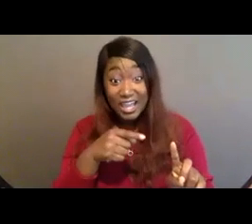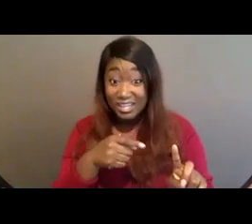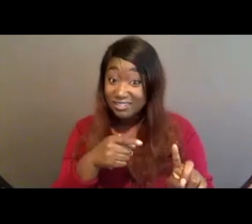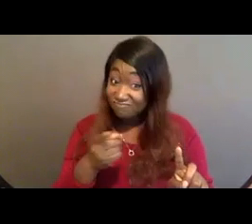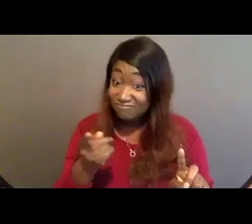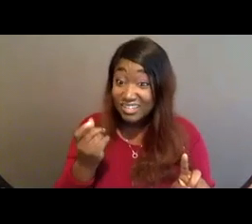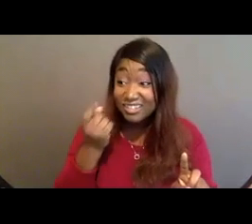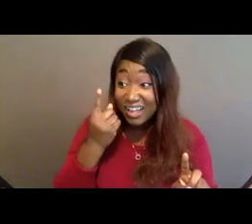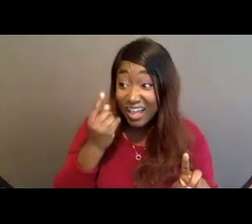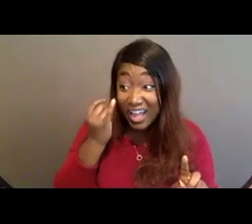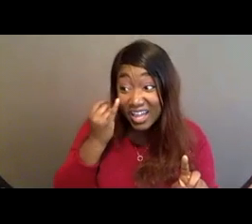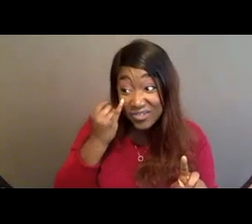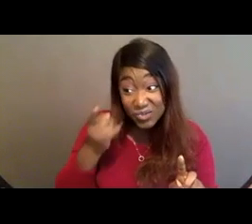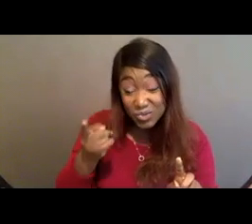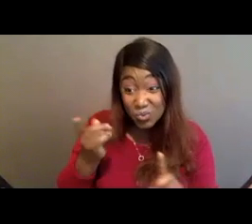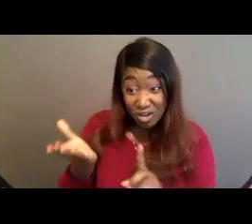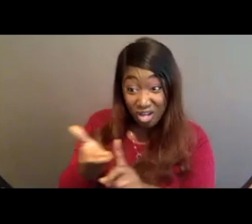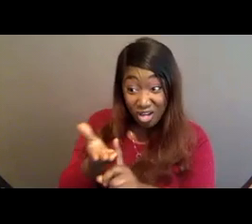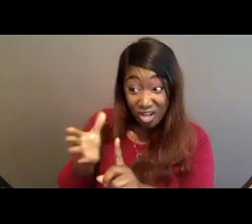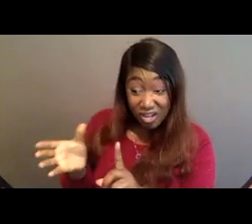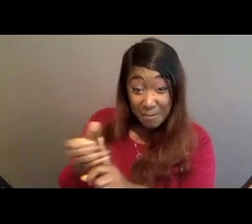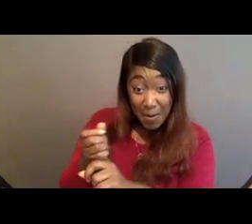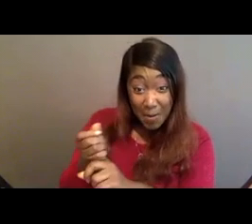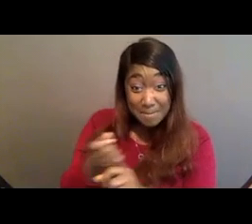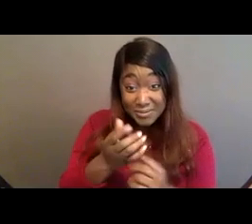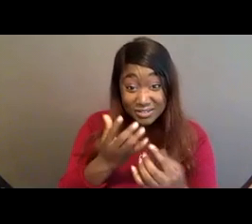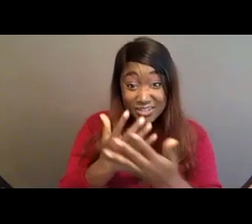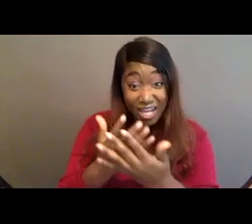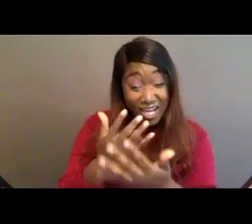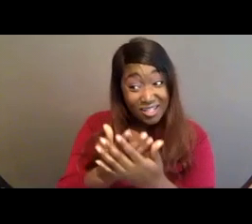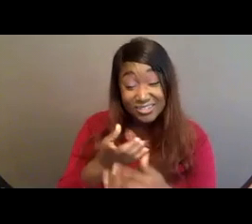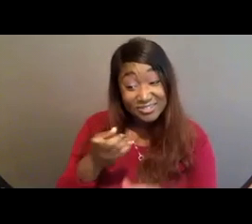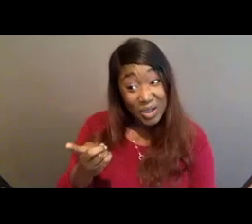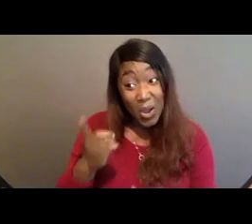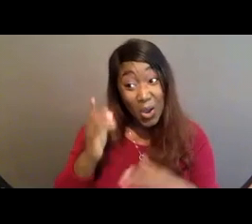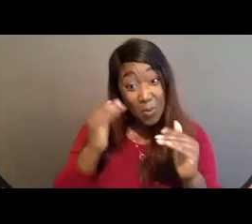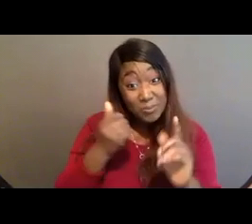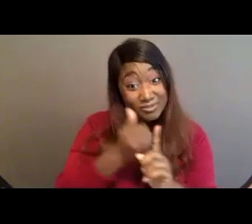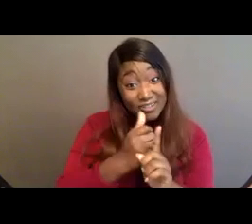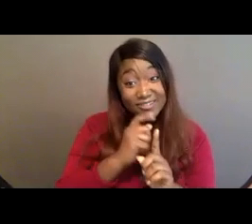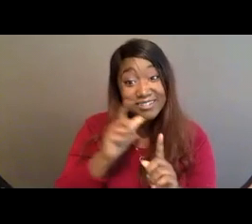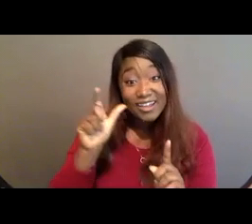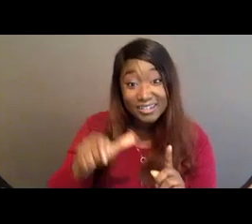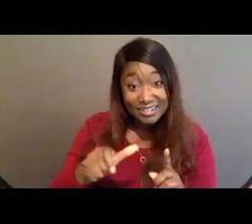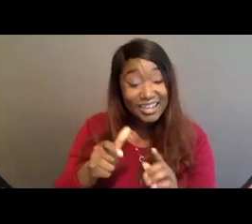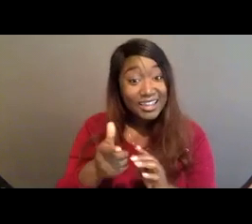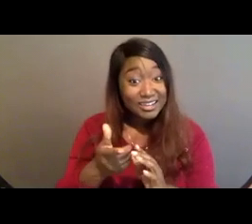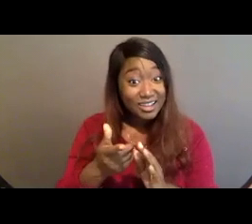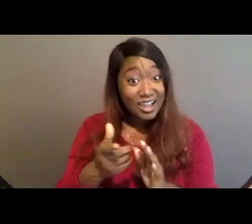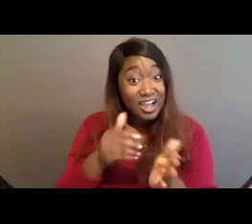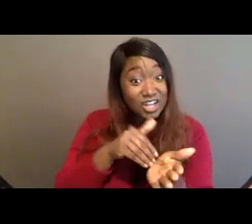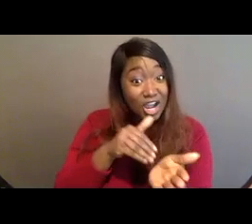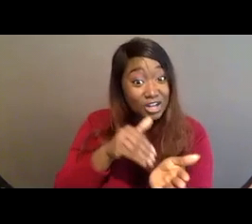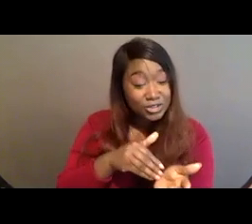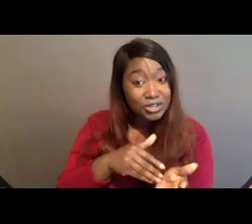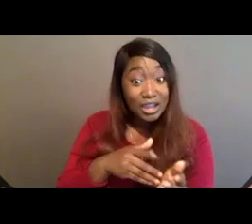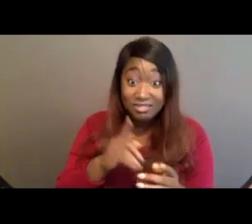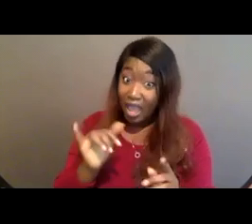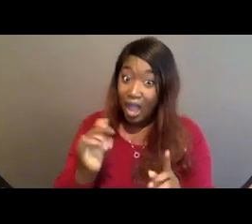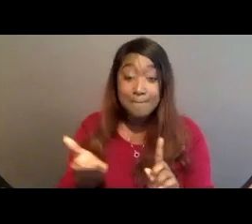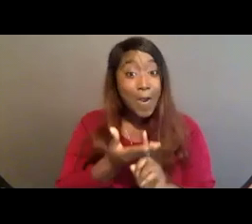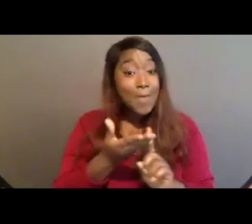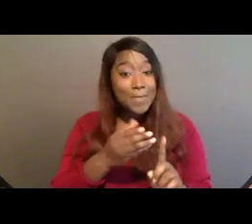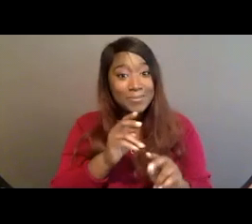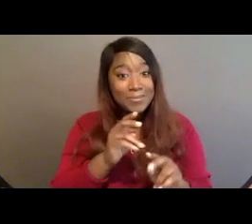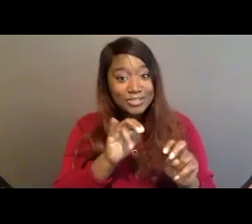I don't know that he would come out and help you. But he was really effective. It is said that in the 1918